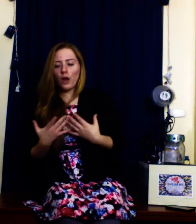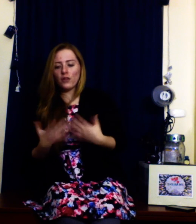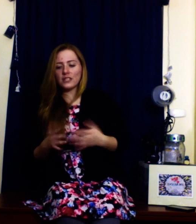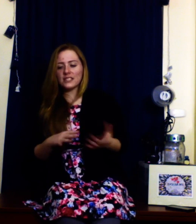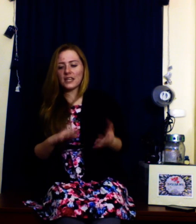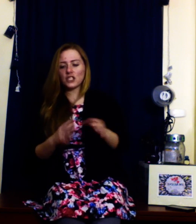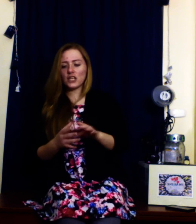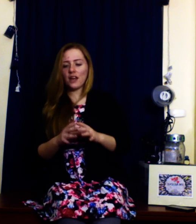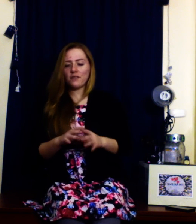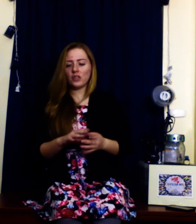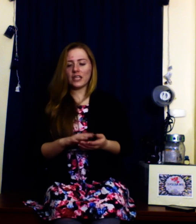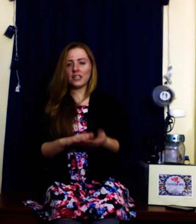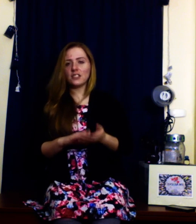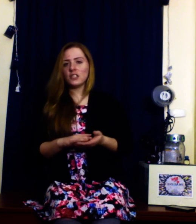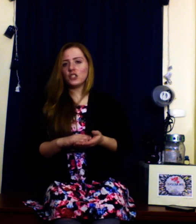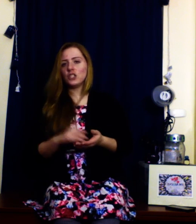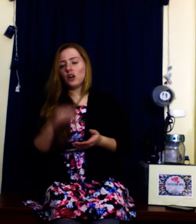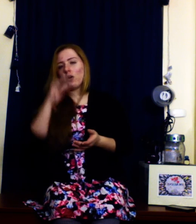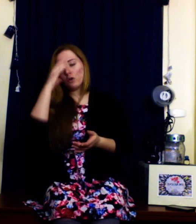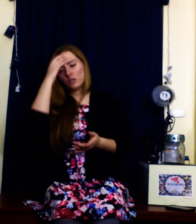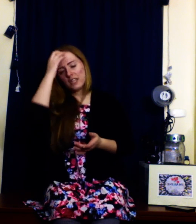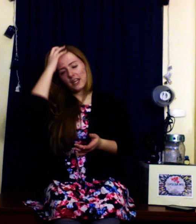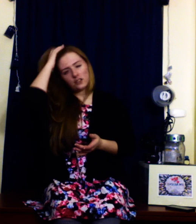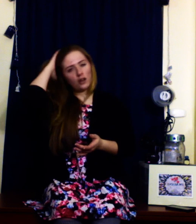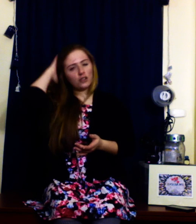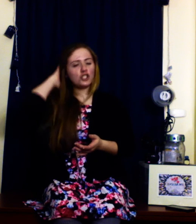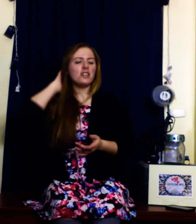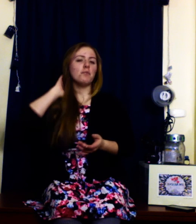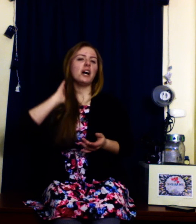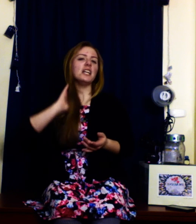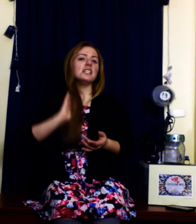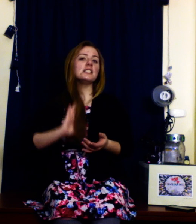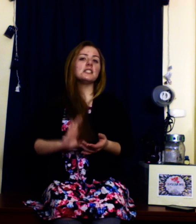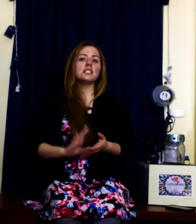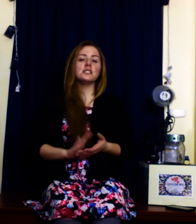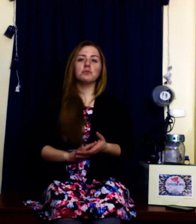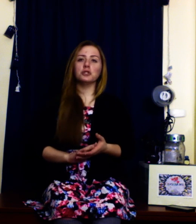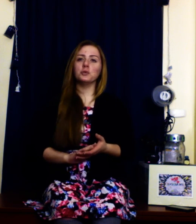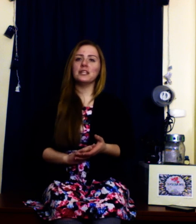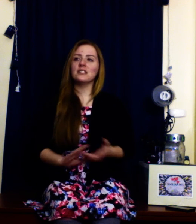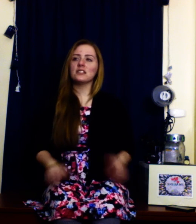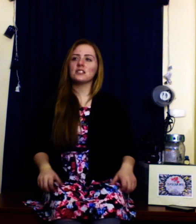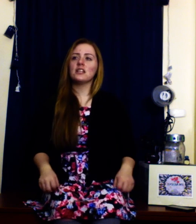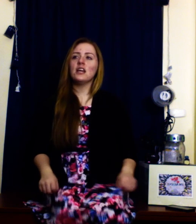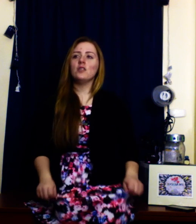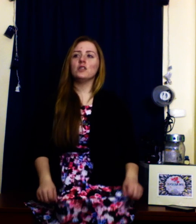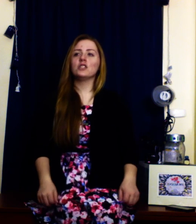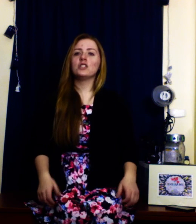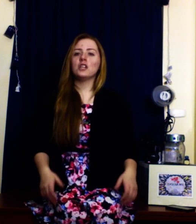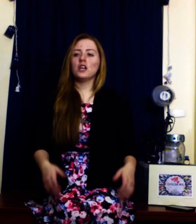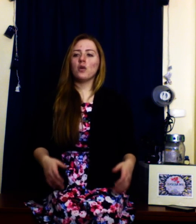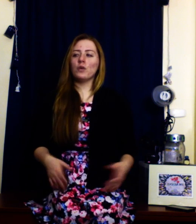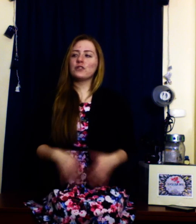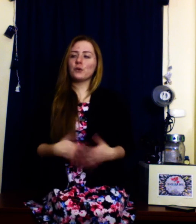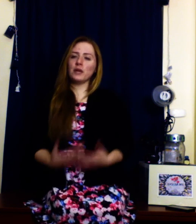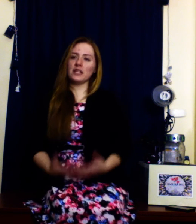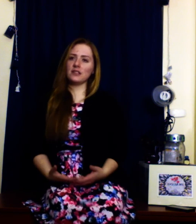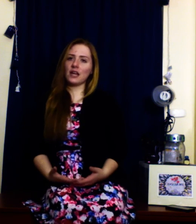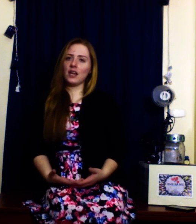This section, I feel like Ilsa, she almost takes on, she embodies this blue wind, this winter wind